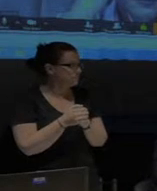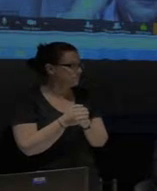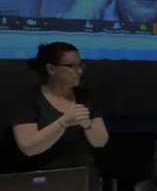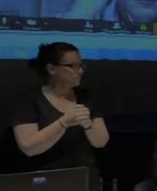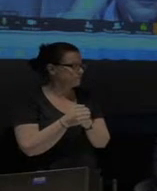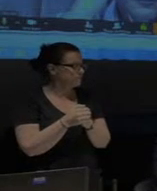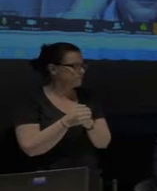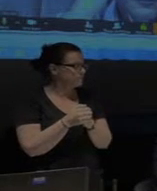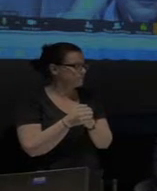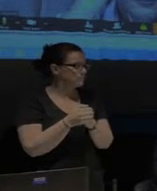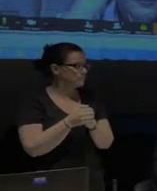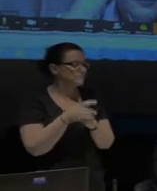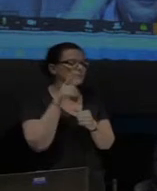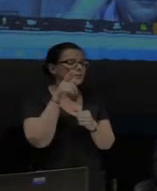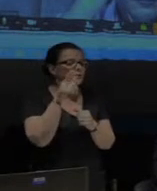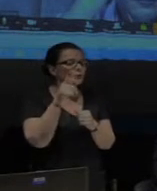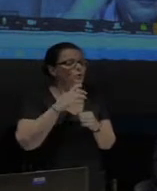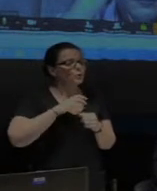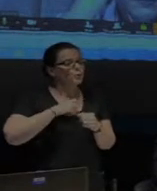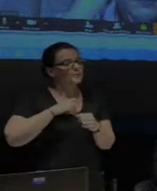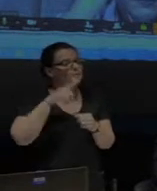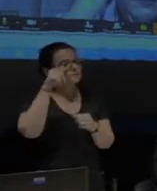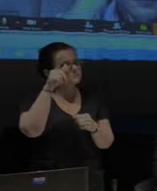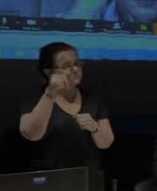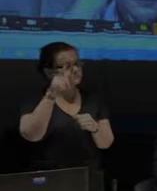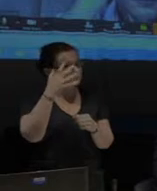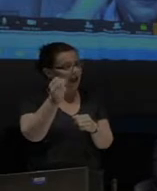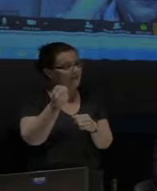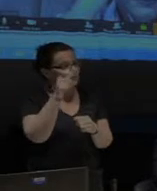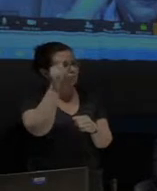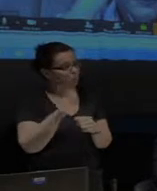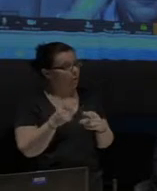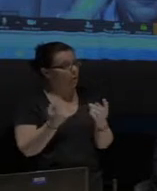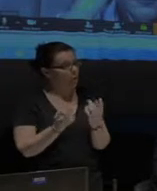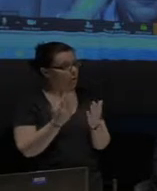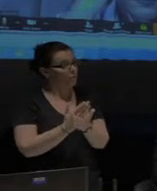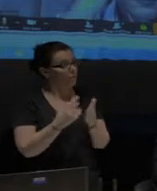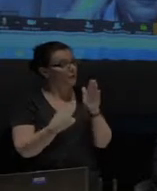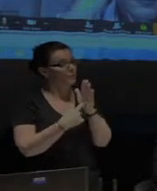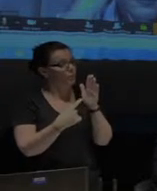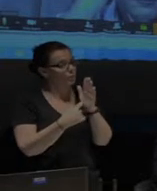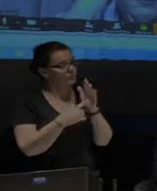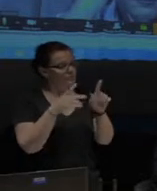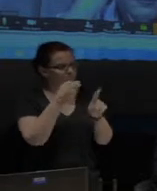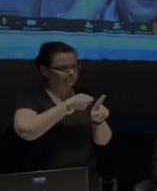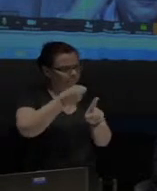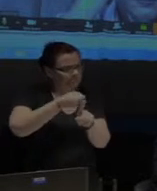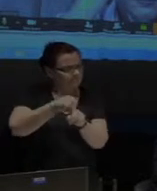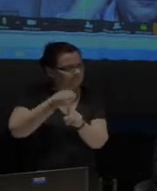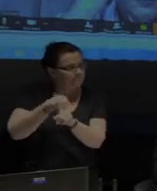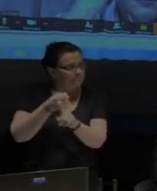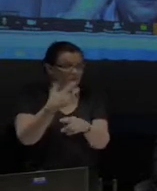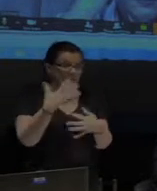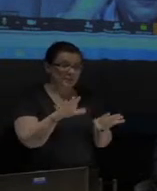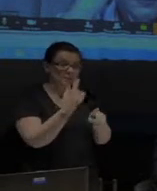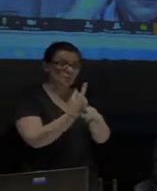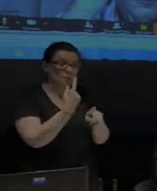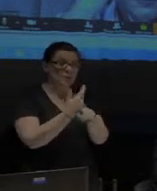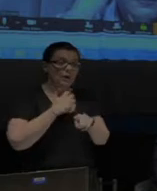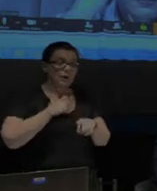the unions had a really important role to play, I think, in reinforcing some of this. We haven't really talked about unions yet in